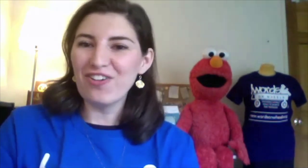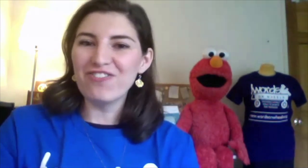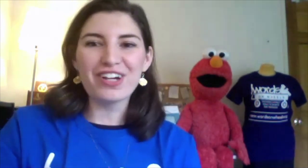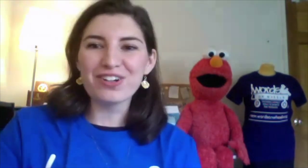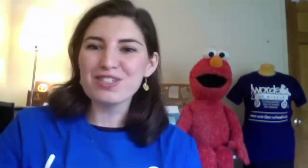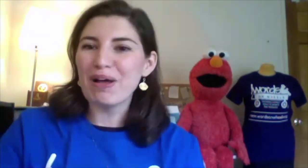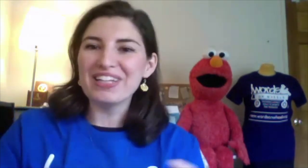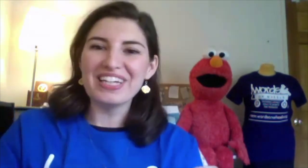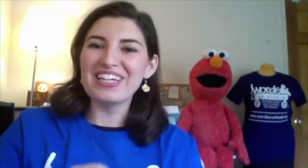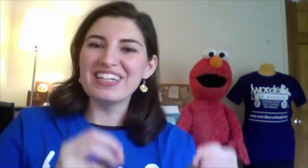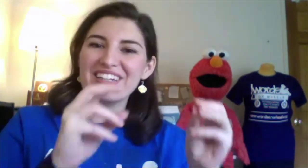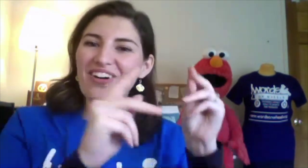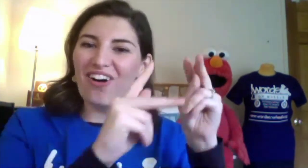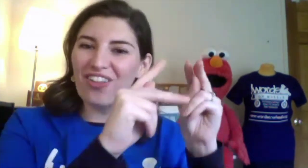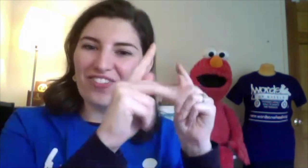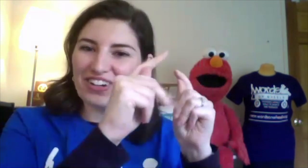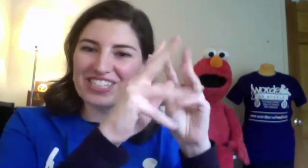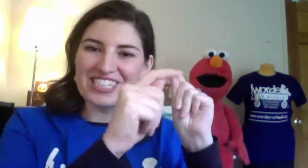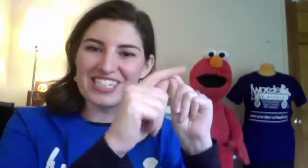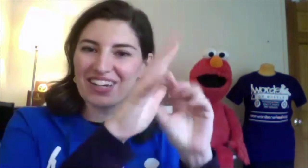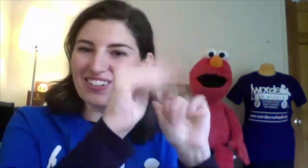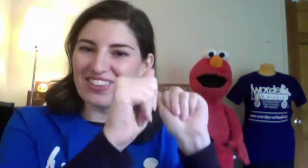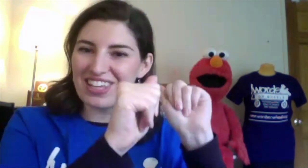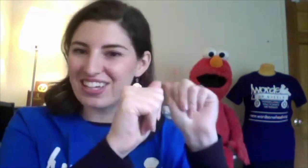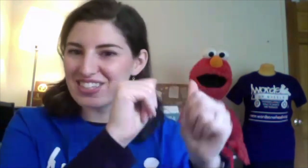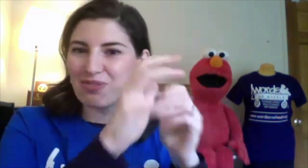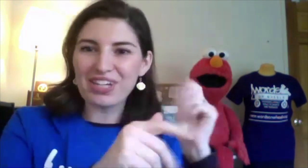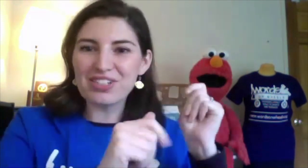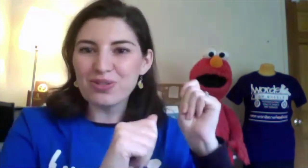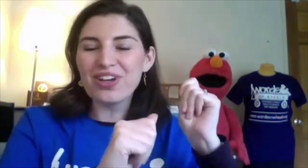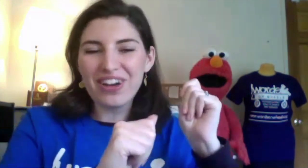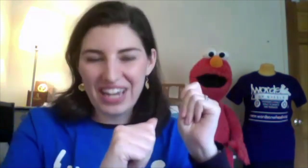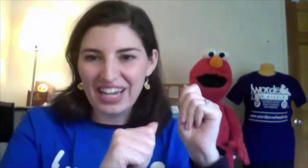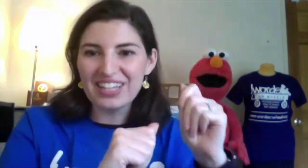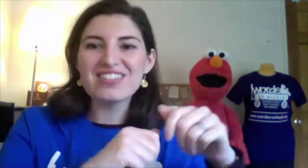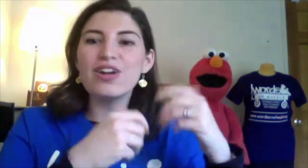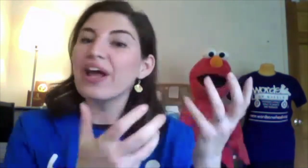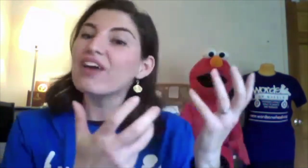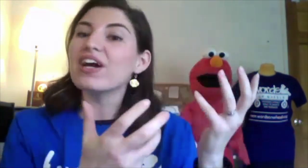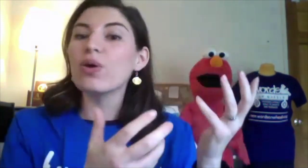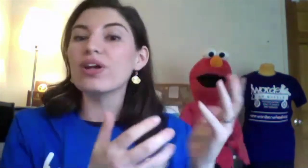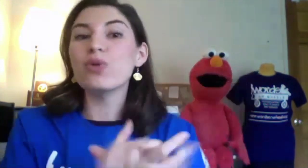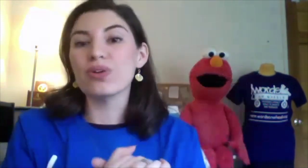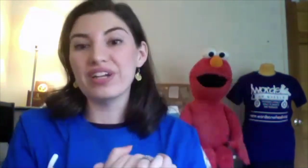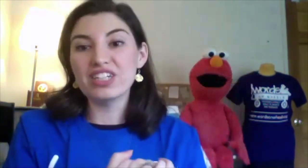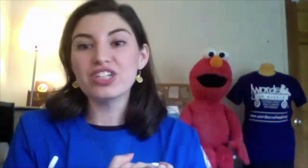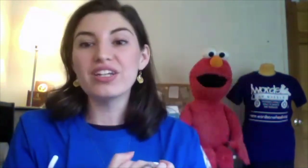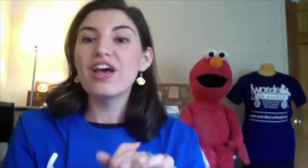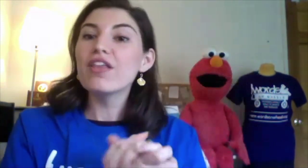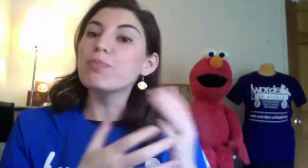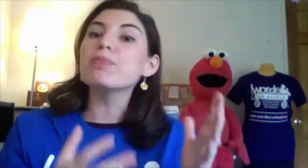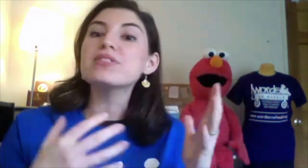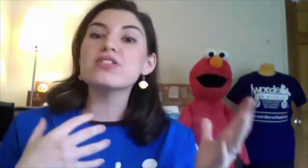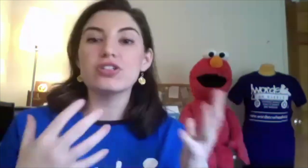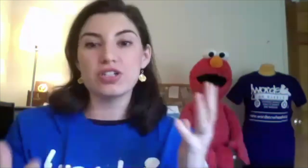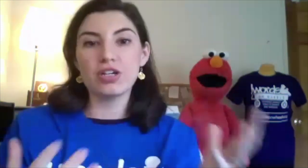finger spelling and, all the very detailed things that we can do with our hands. They don't have that kind of coordination. The purpose is just to